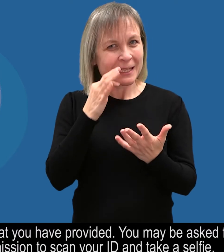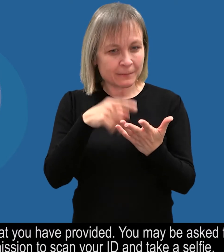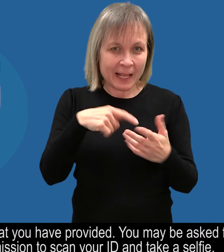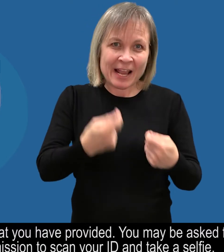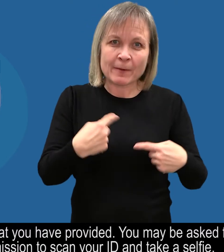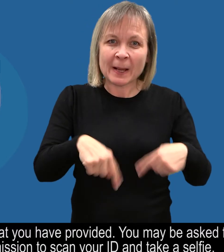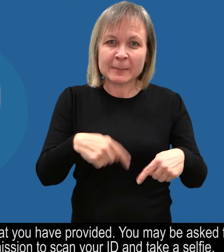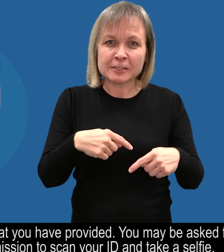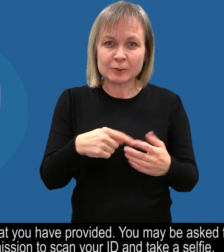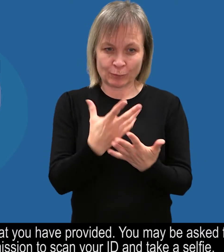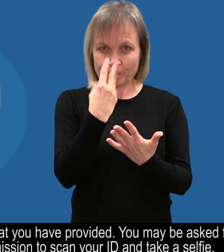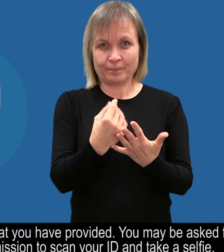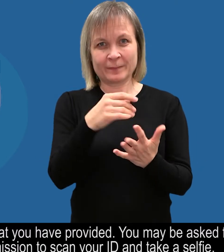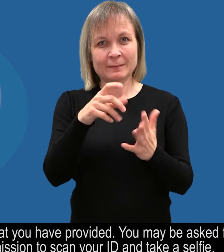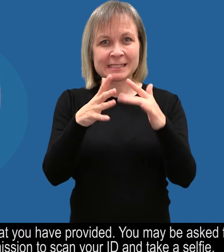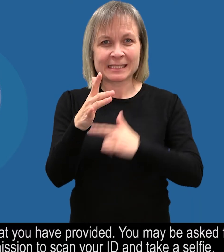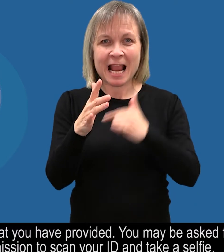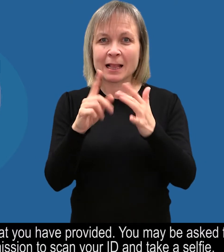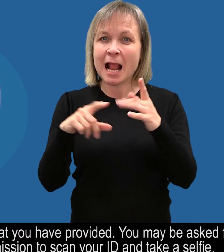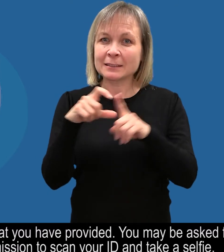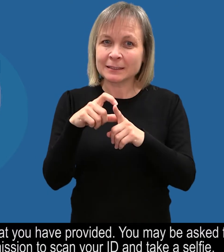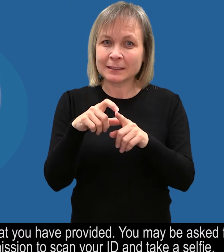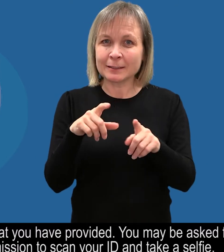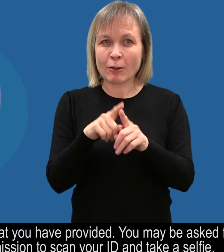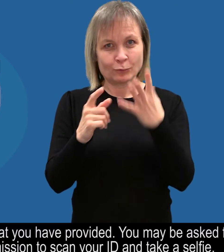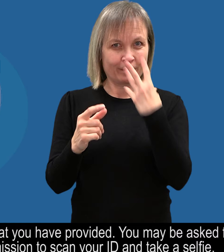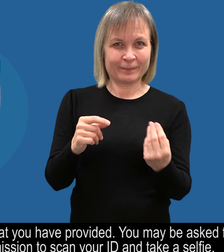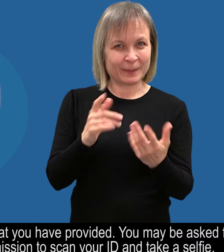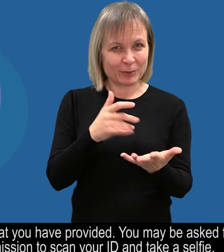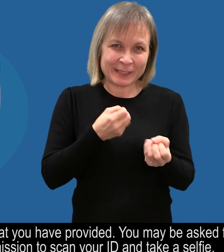You may be asked for camera permission to scan your ID and take a selfie.